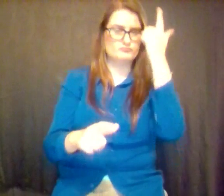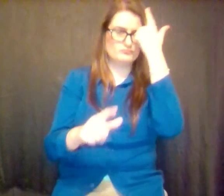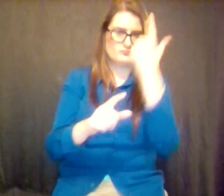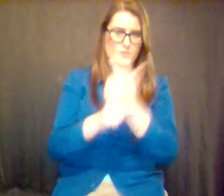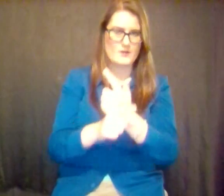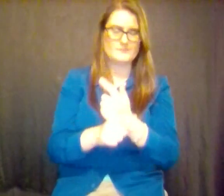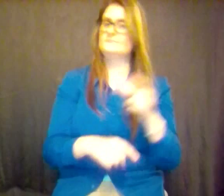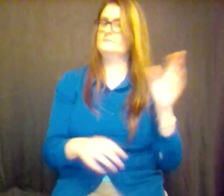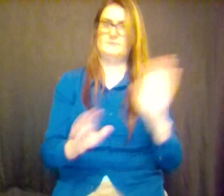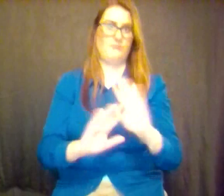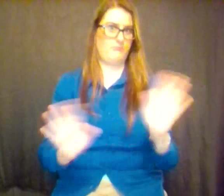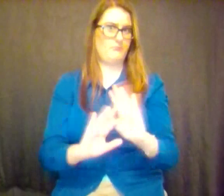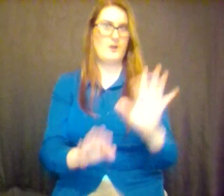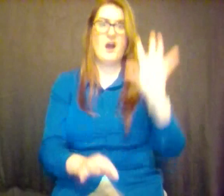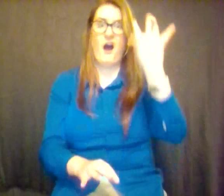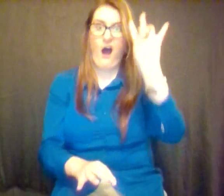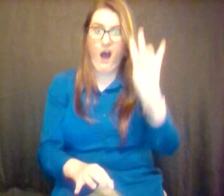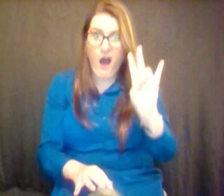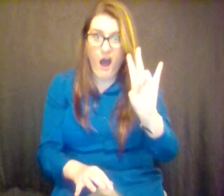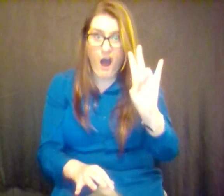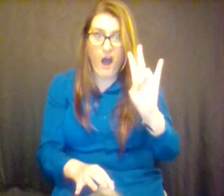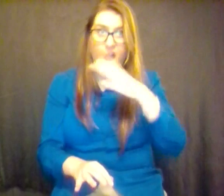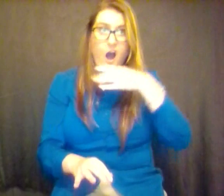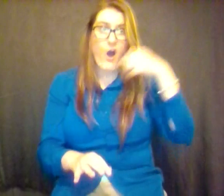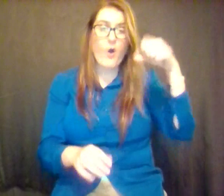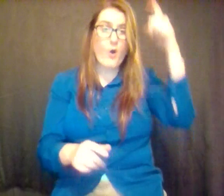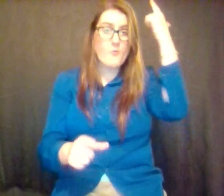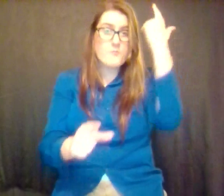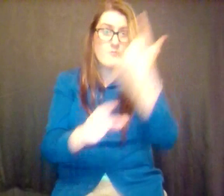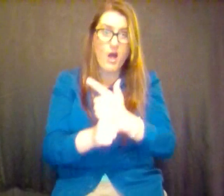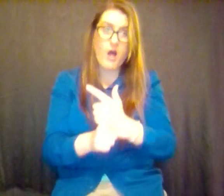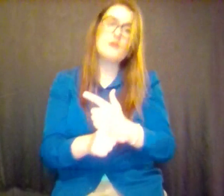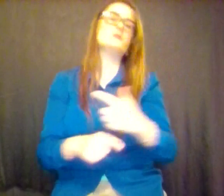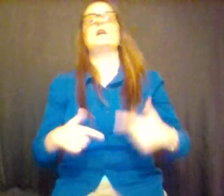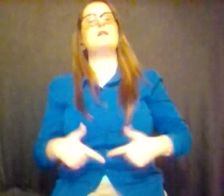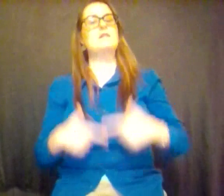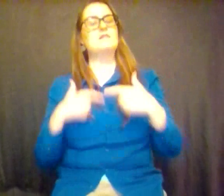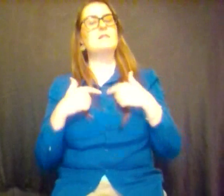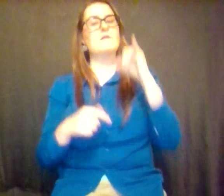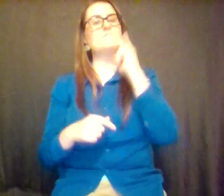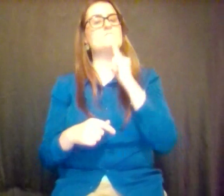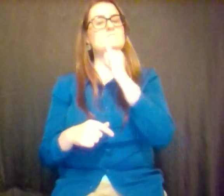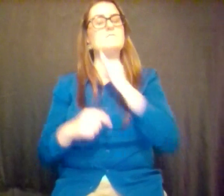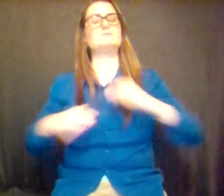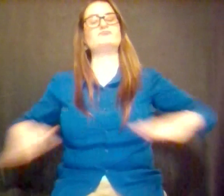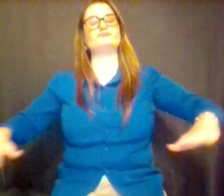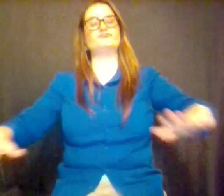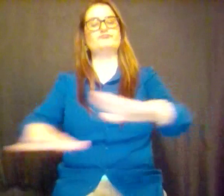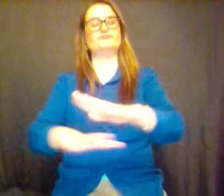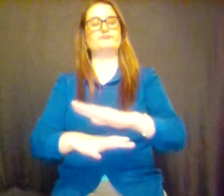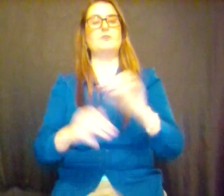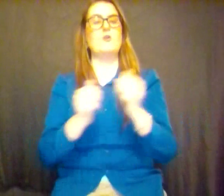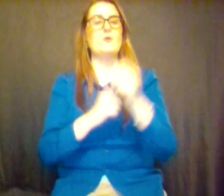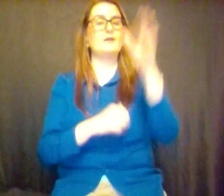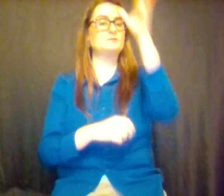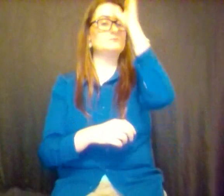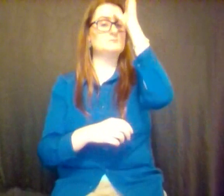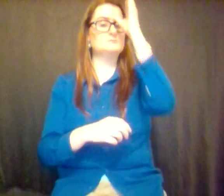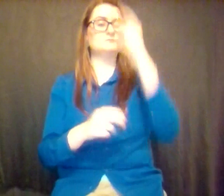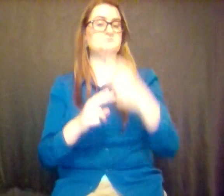7 big brothers, and they all lived in a land called Israel with their dad, whose name was Jesse. Now one day,